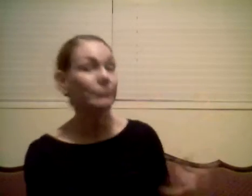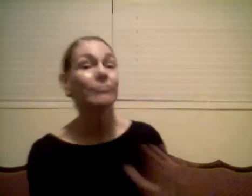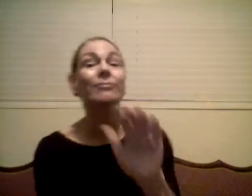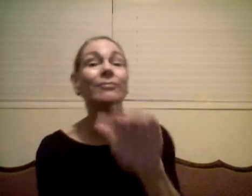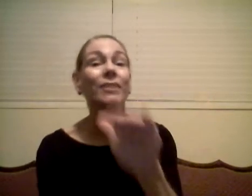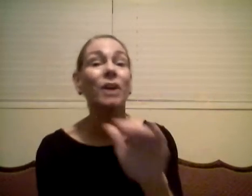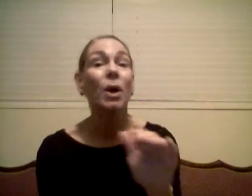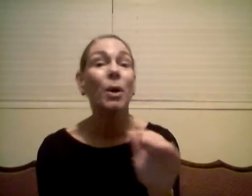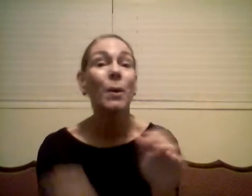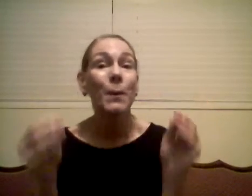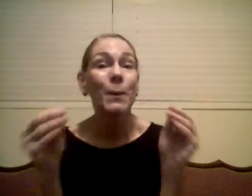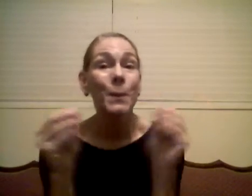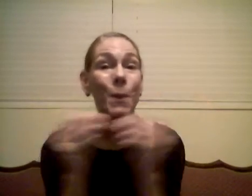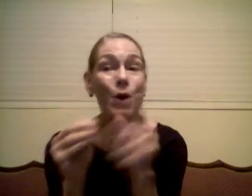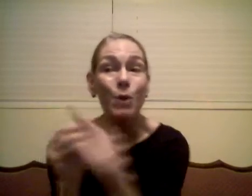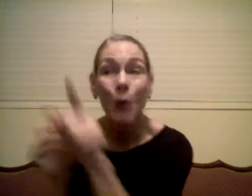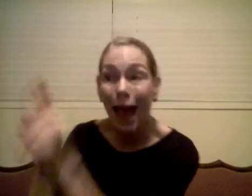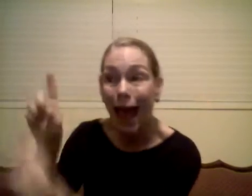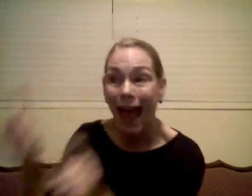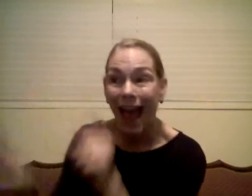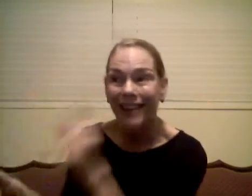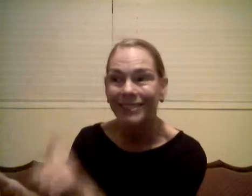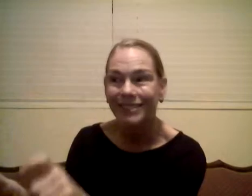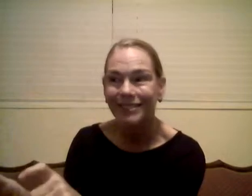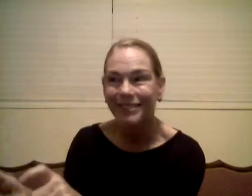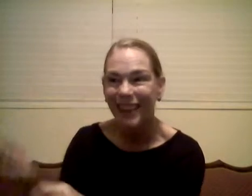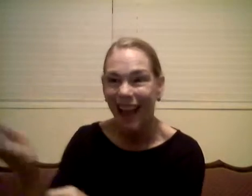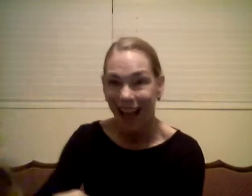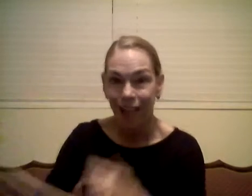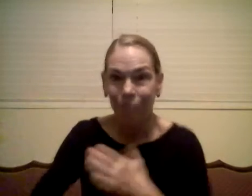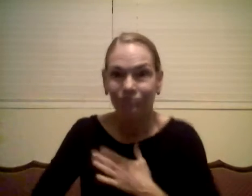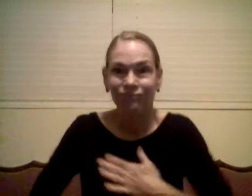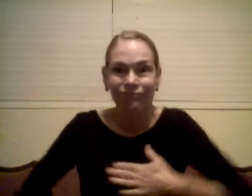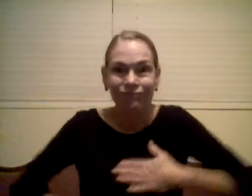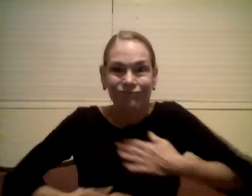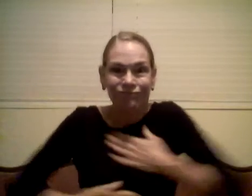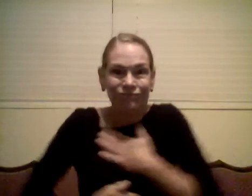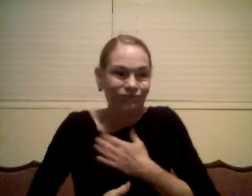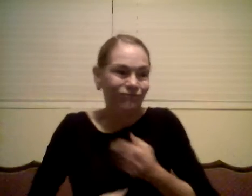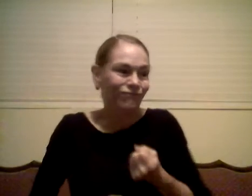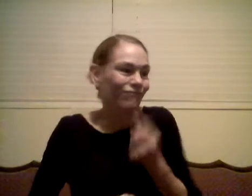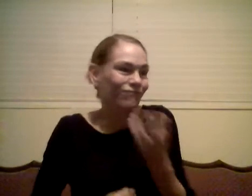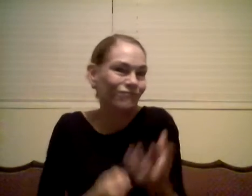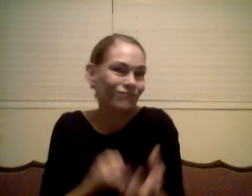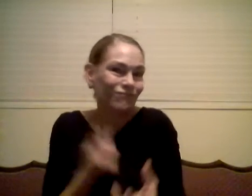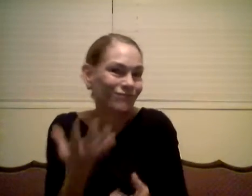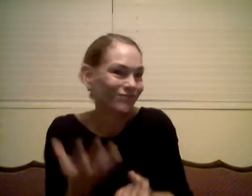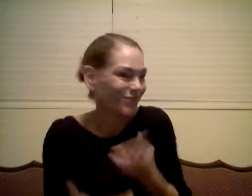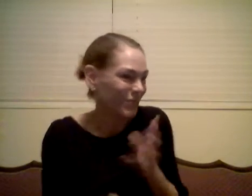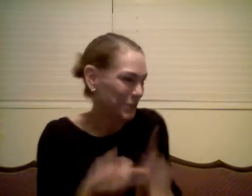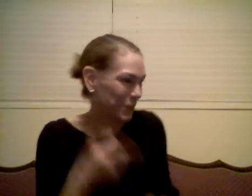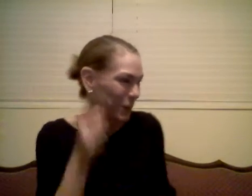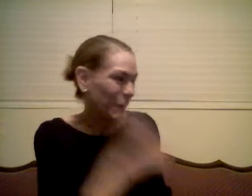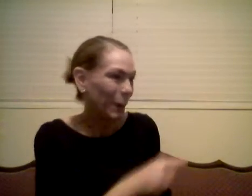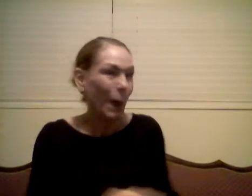you get me talking, the more I like you. Boy, this person's great. Because I like to hear